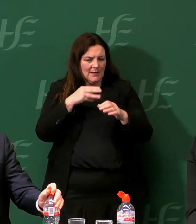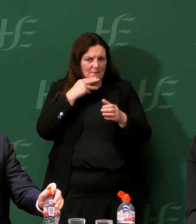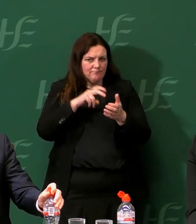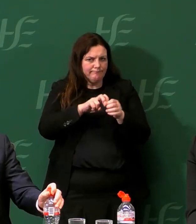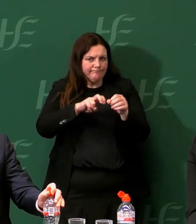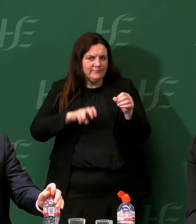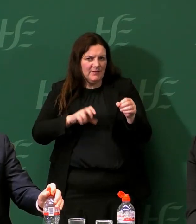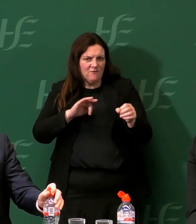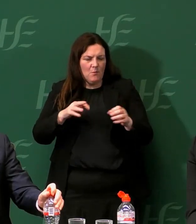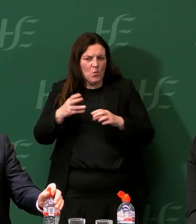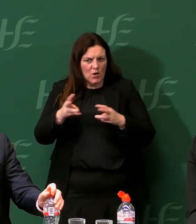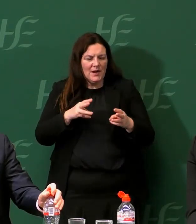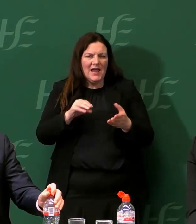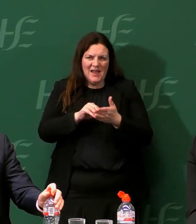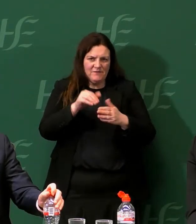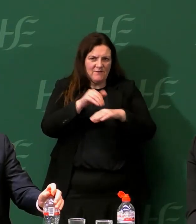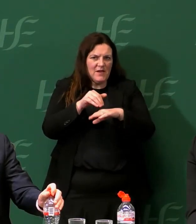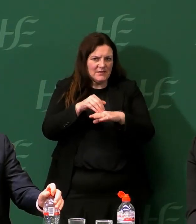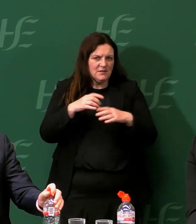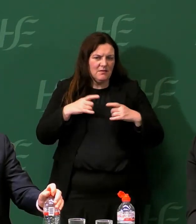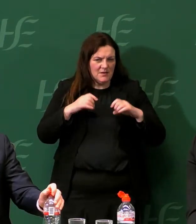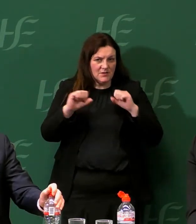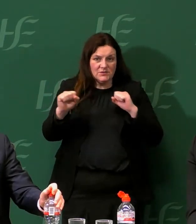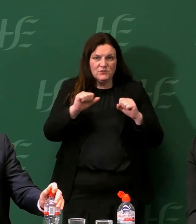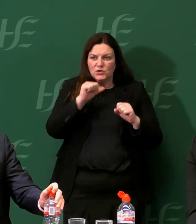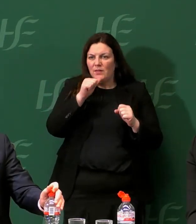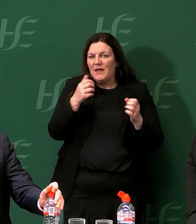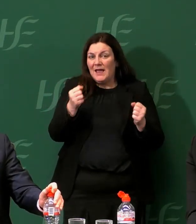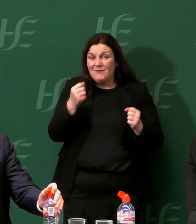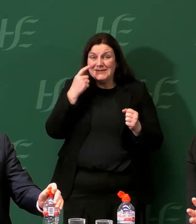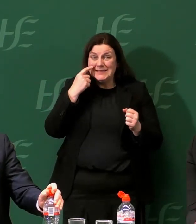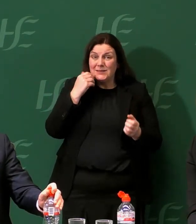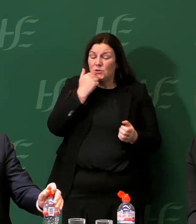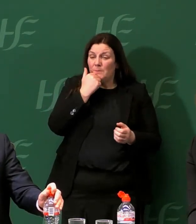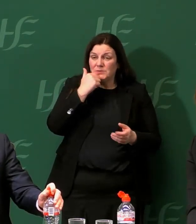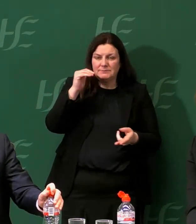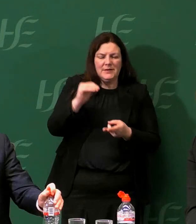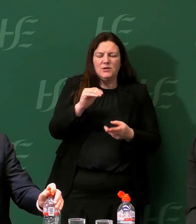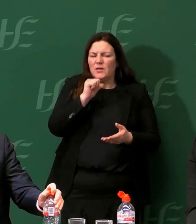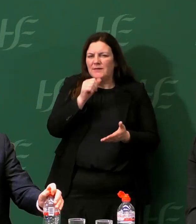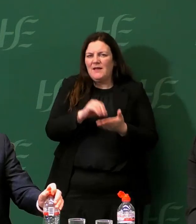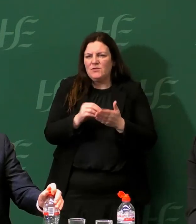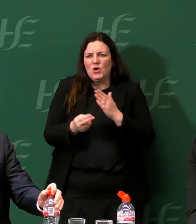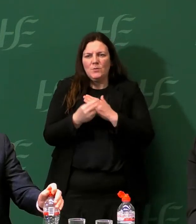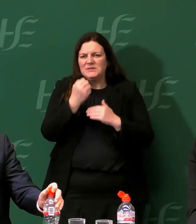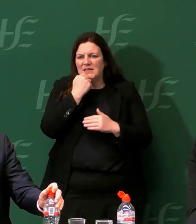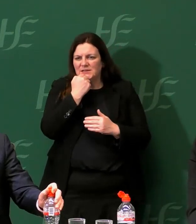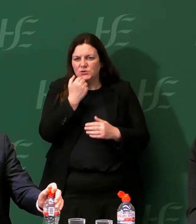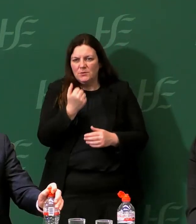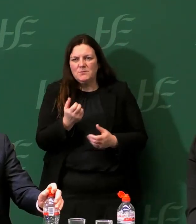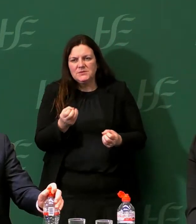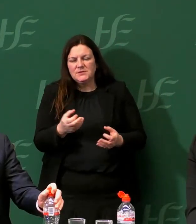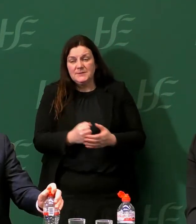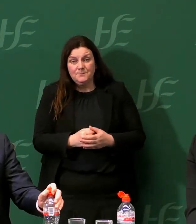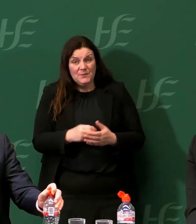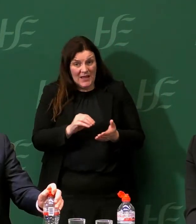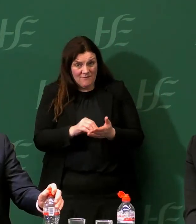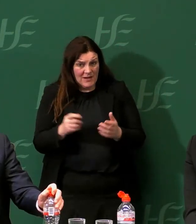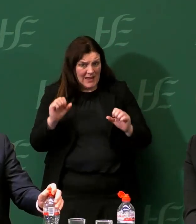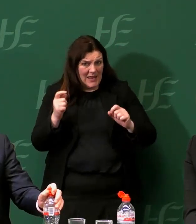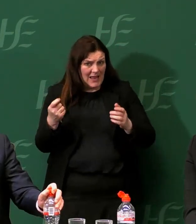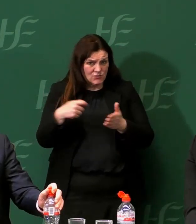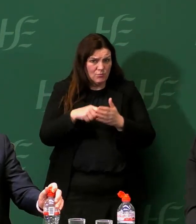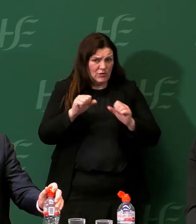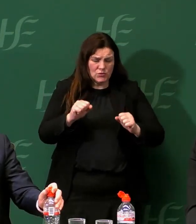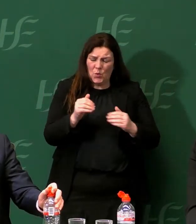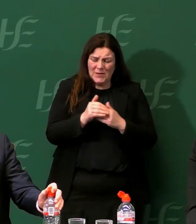So it was having an impact. We don't have any evidence yet to say that it's come down, but I don't have updated figures nationally. It's adding to the pressure, certainly. Oh, completely, yes.